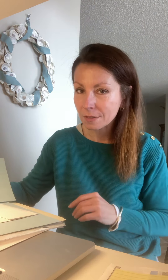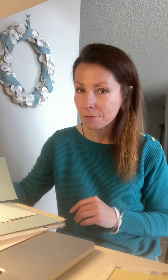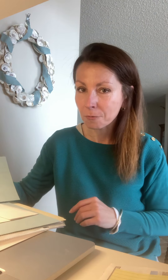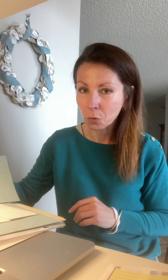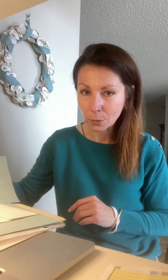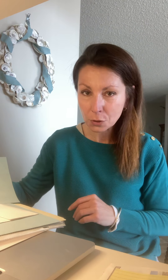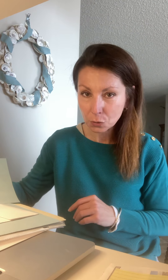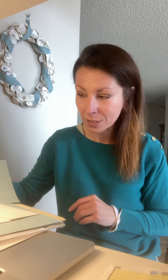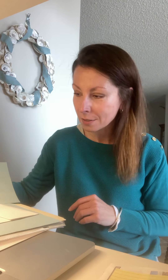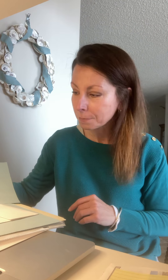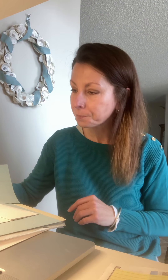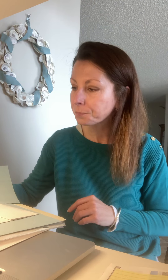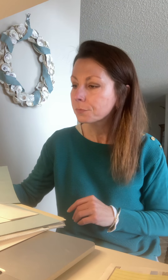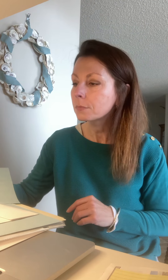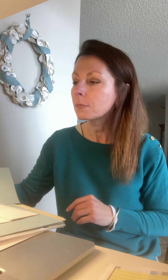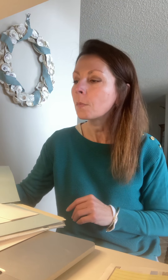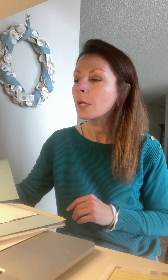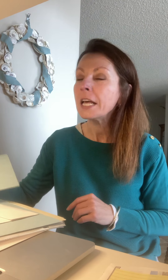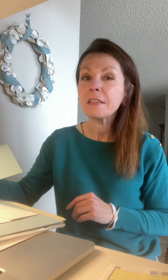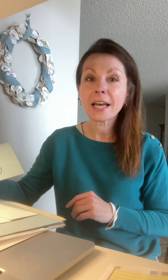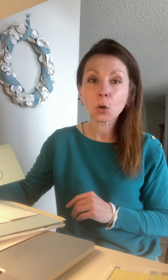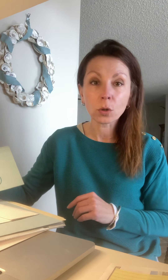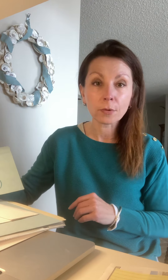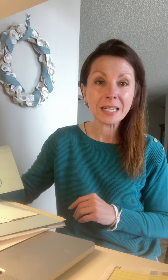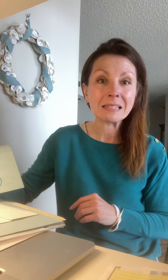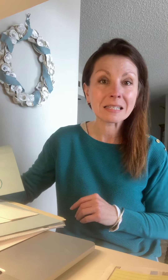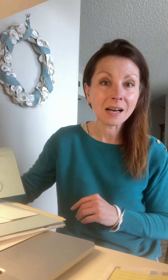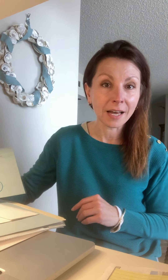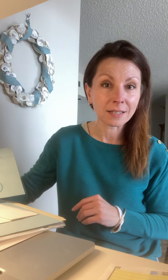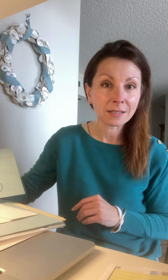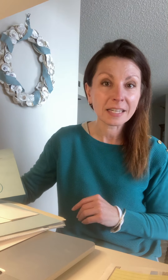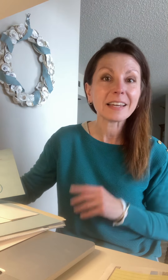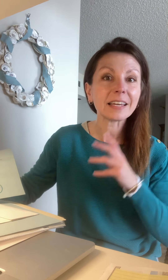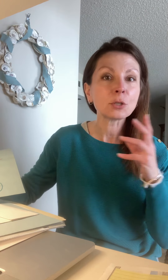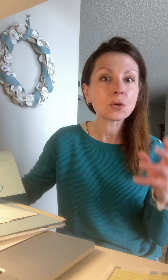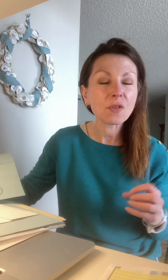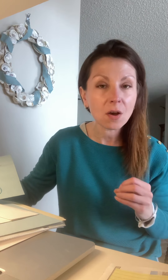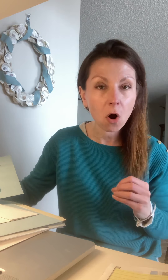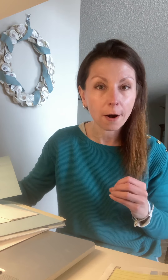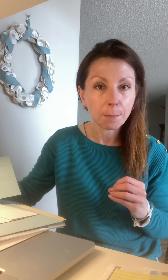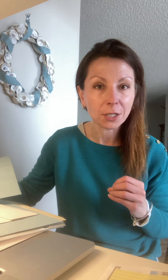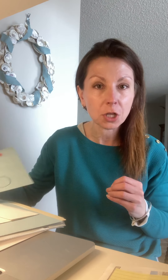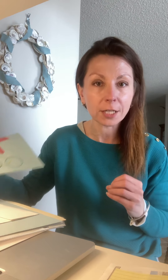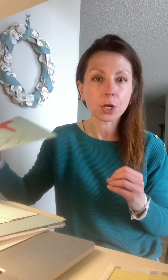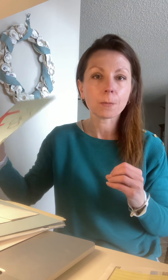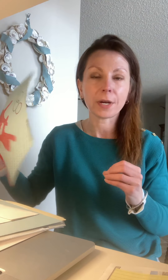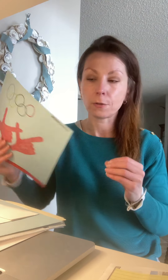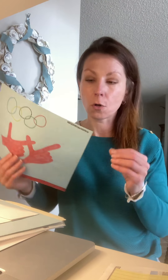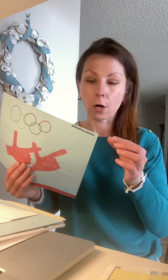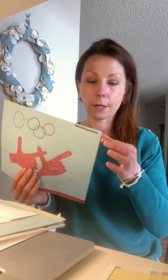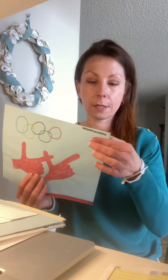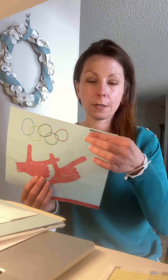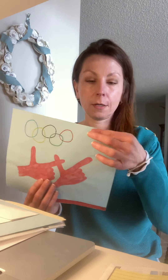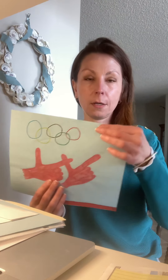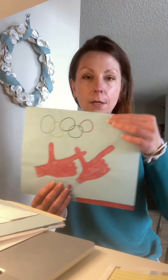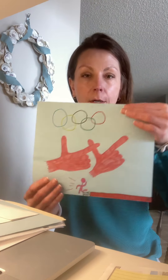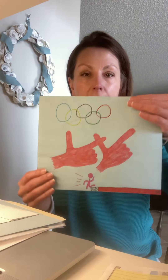from former students that incorporate signs into the art, much like Chuck Baird's art.